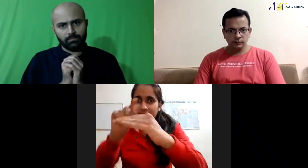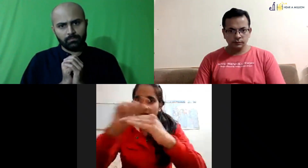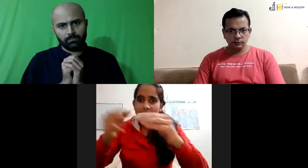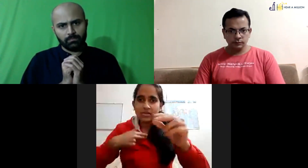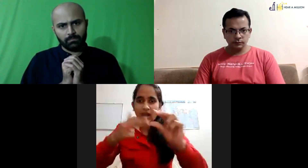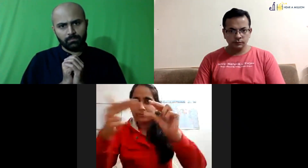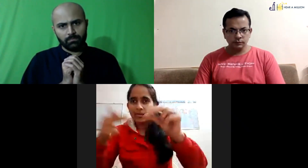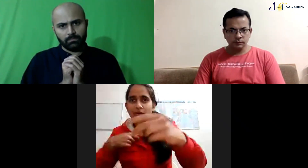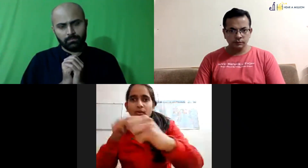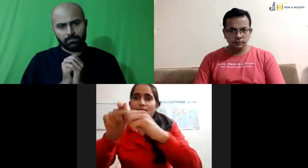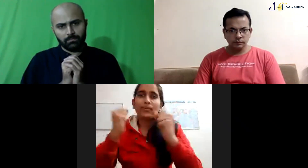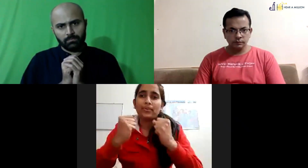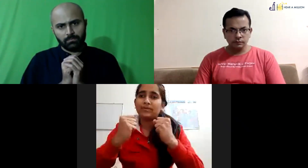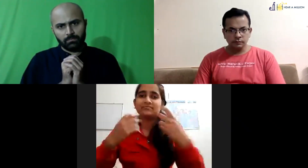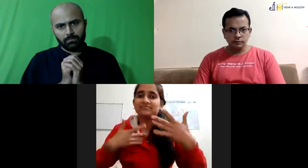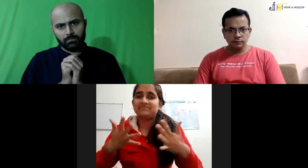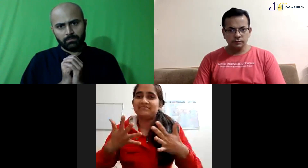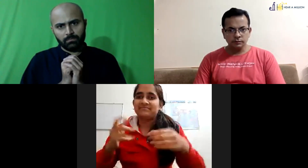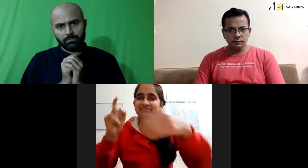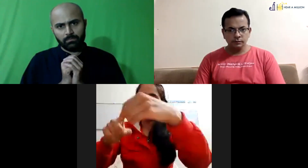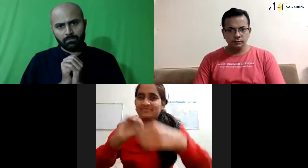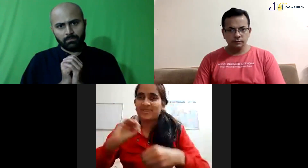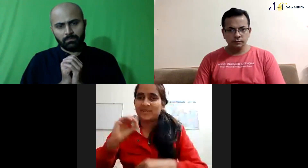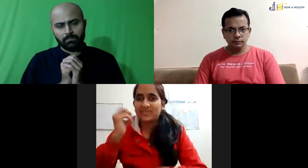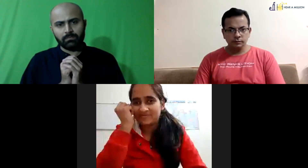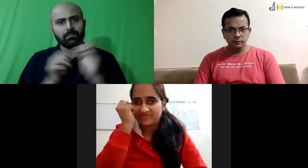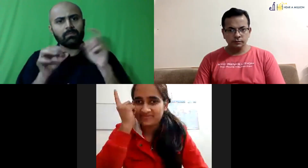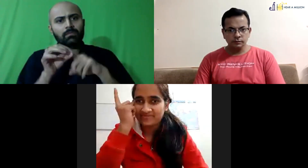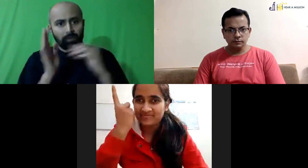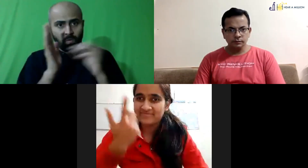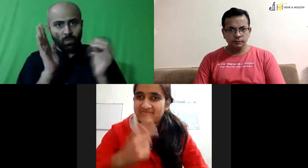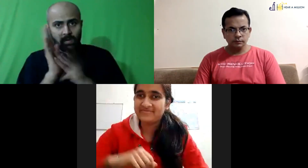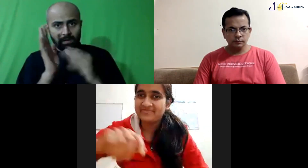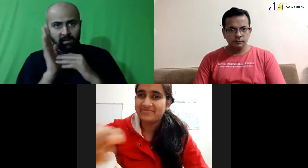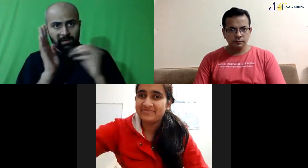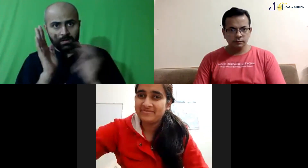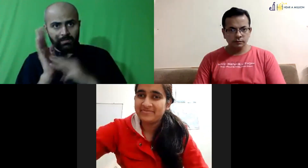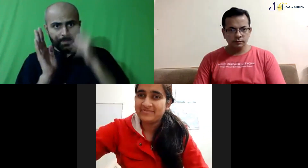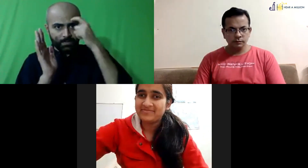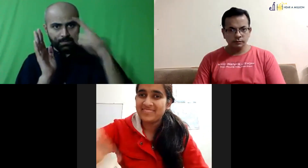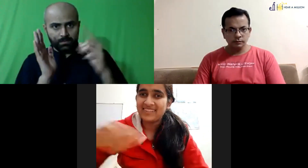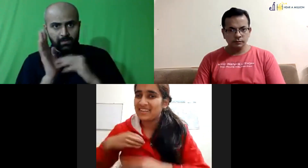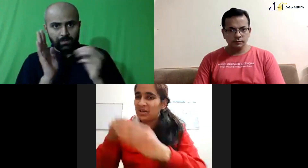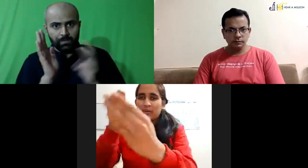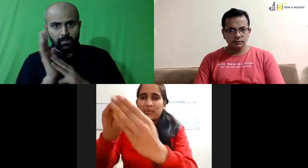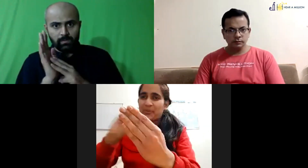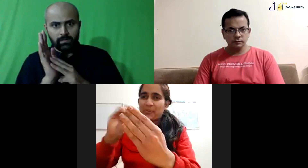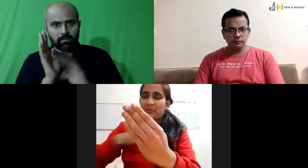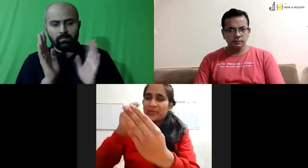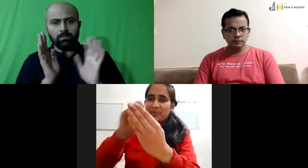So in link, whenever I've been clicking on the link, you are asking about the